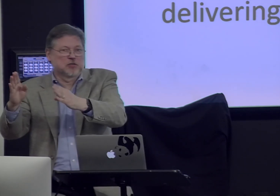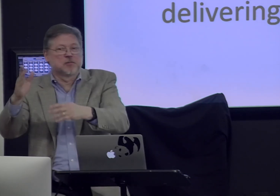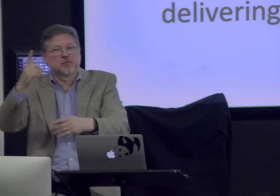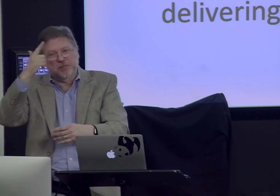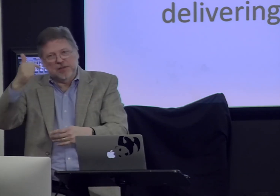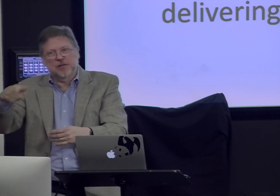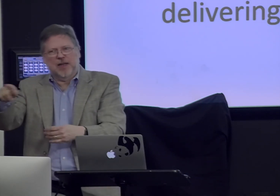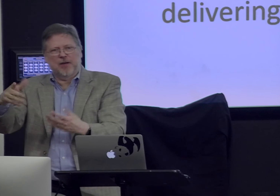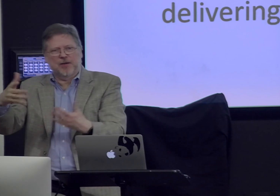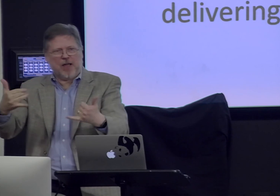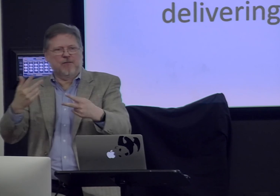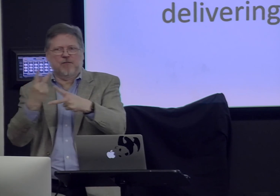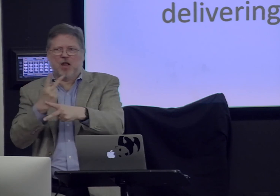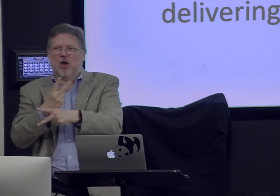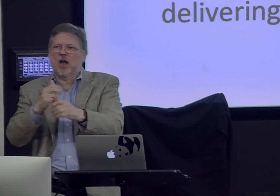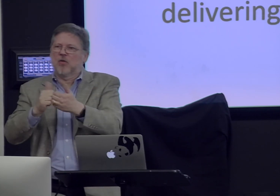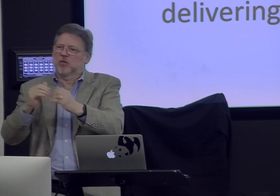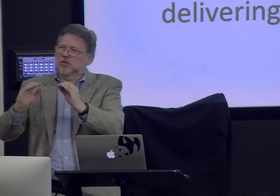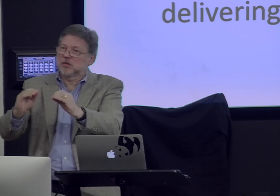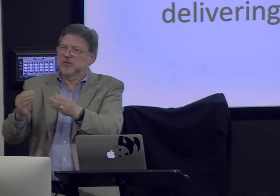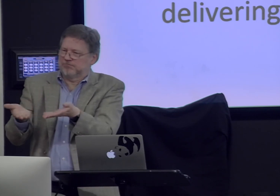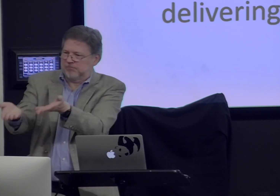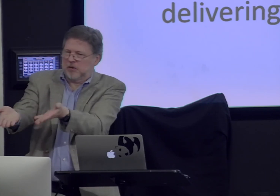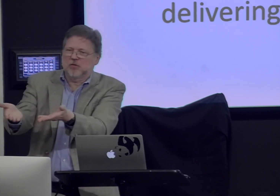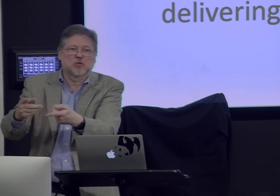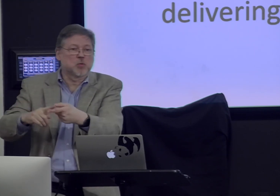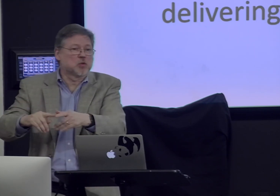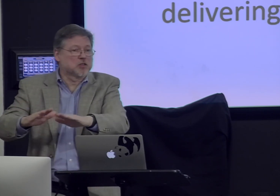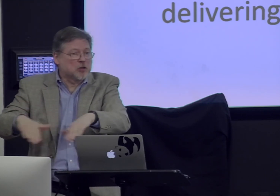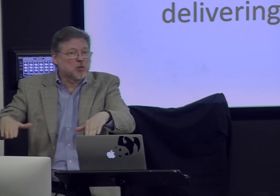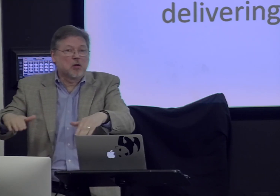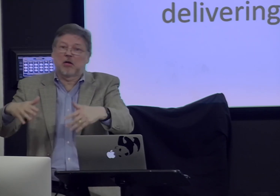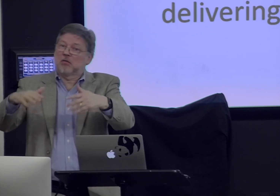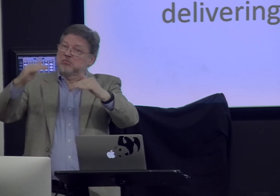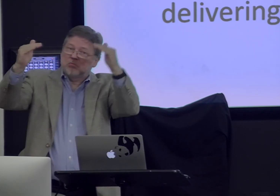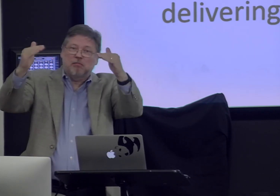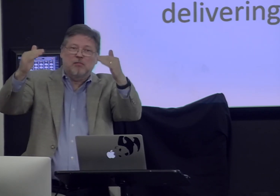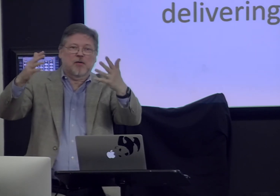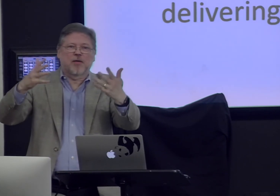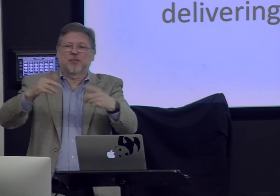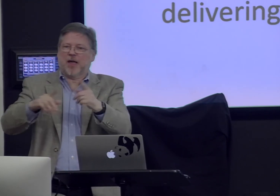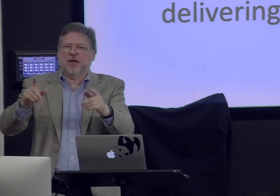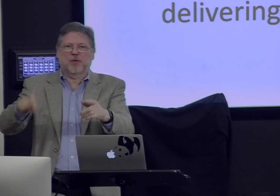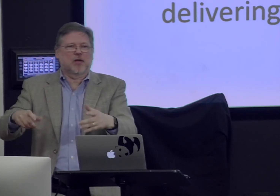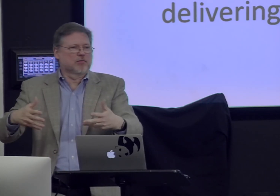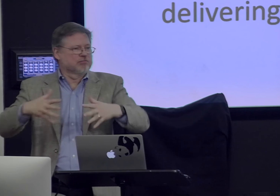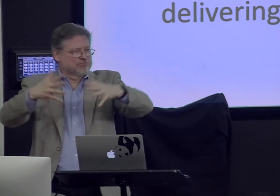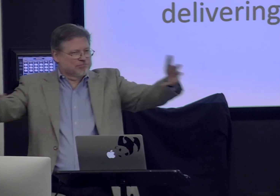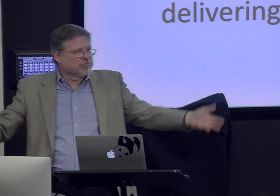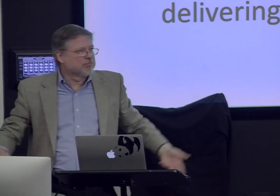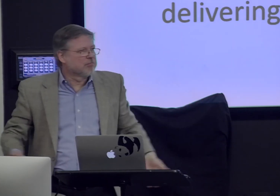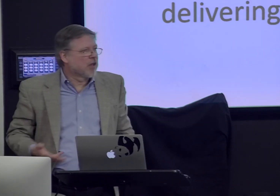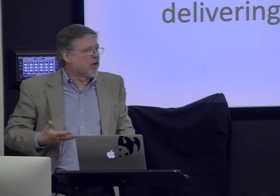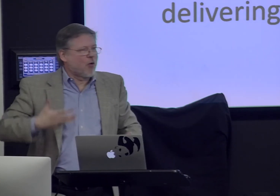languages. And for this reason, I think it's important that we start to understand ASL as a heritage language, to look at the broader